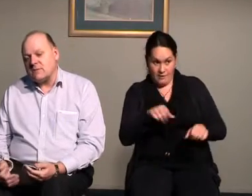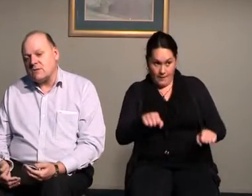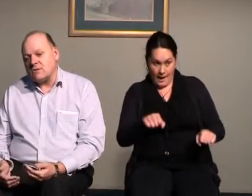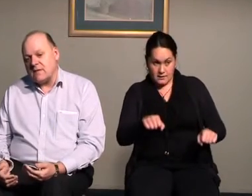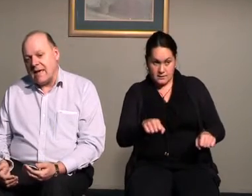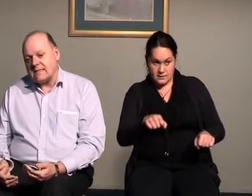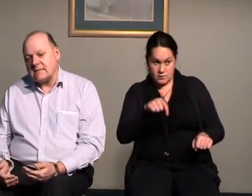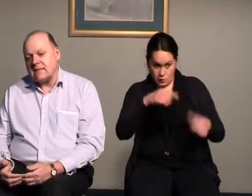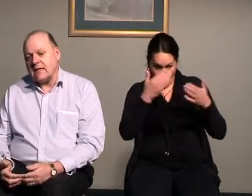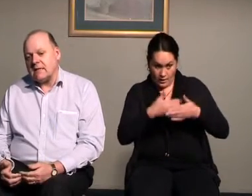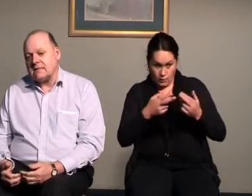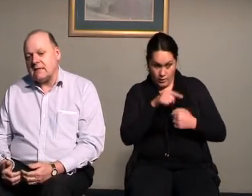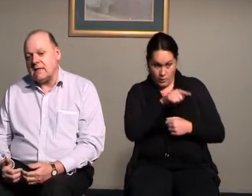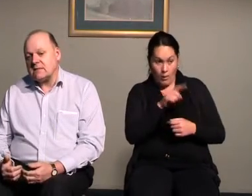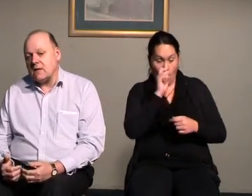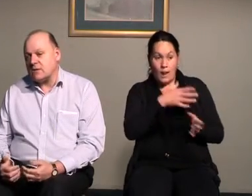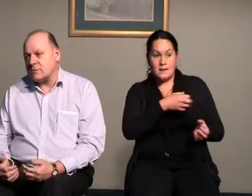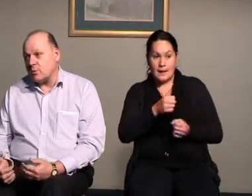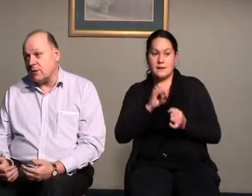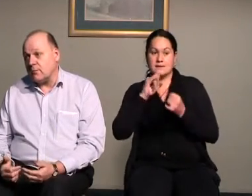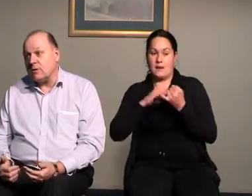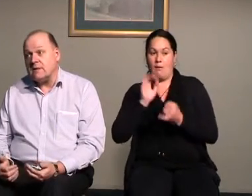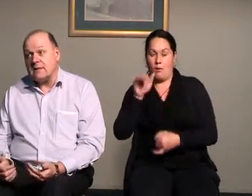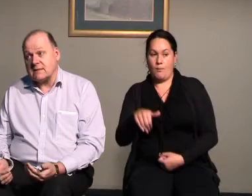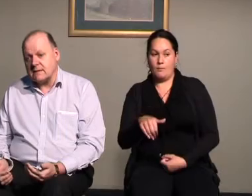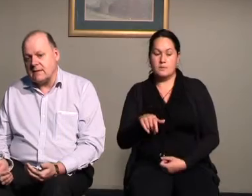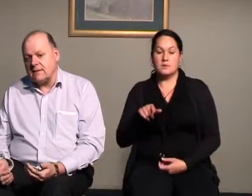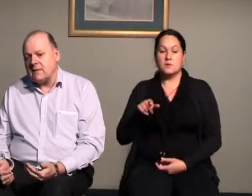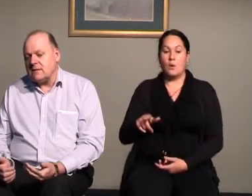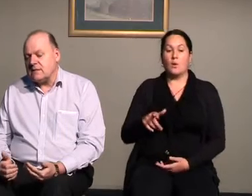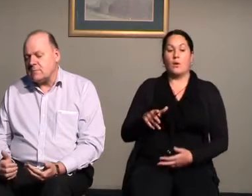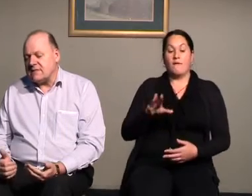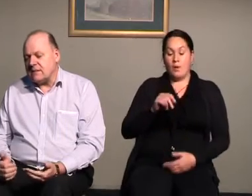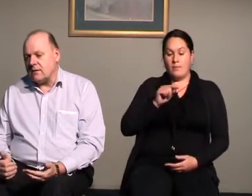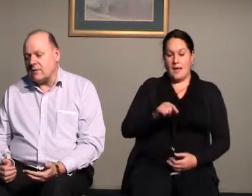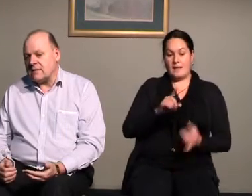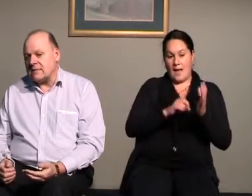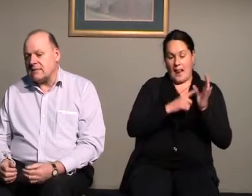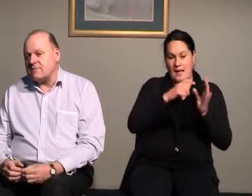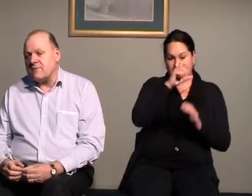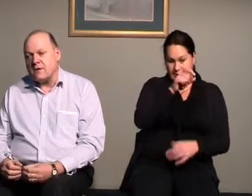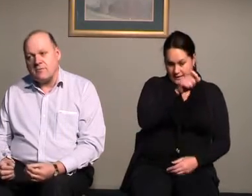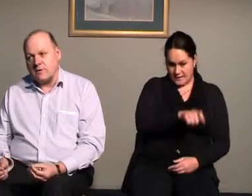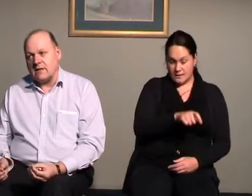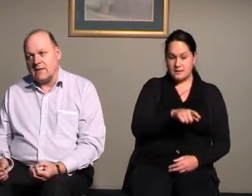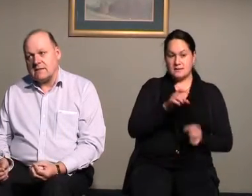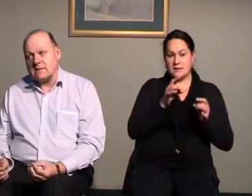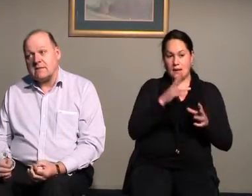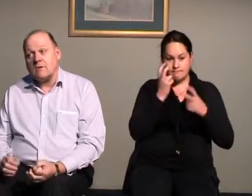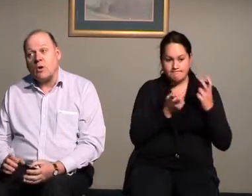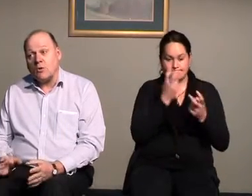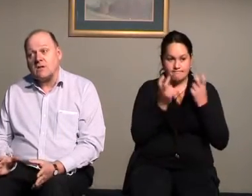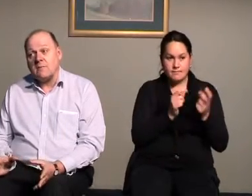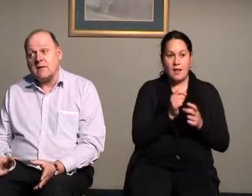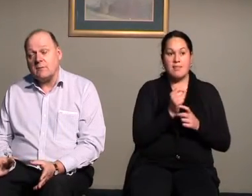So subsequent to that, the LAC then started exploring the community the next day. This particular LAC is very, very connected and